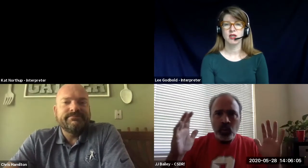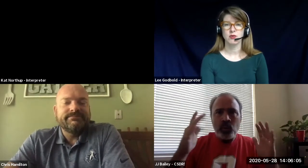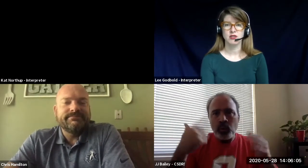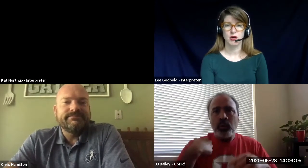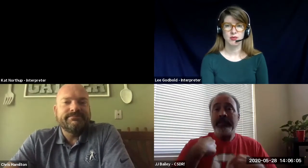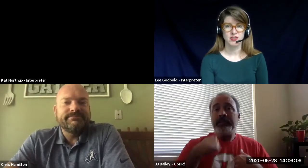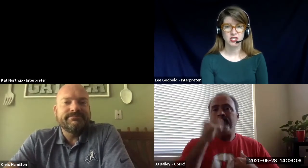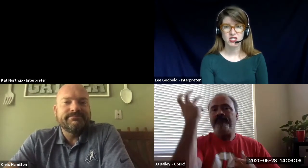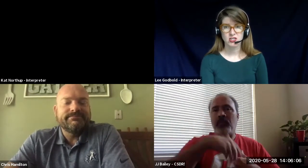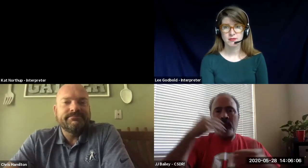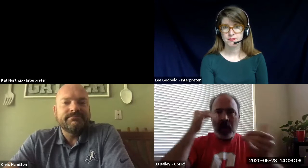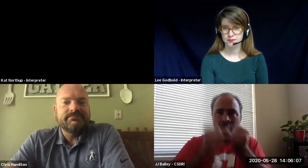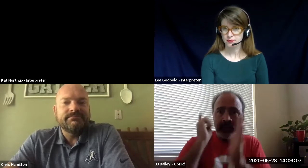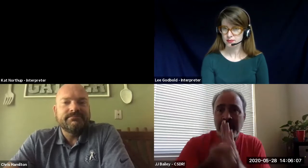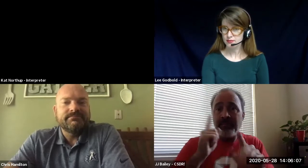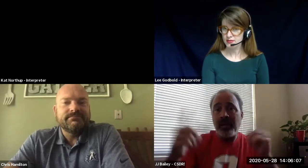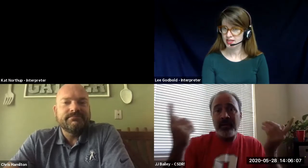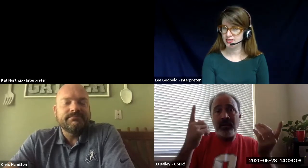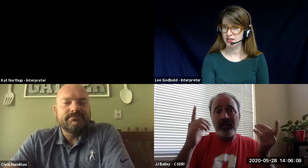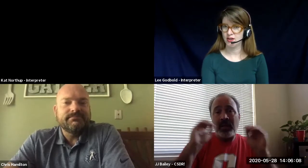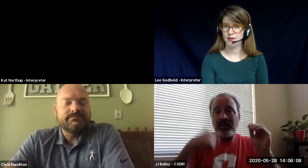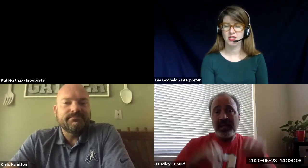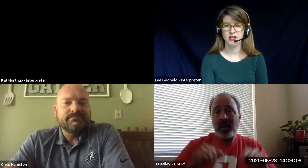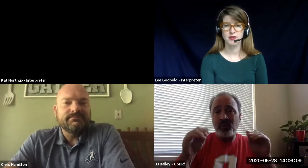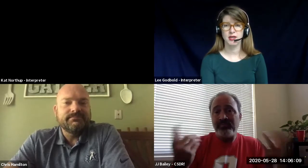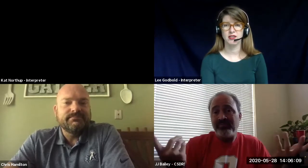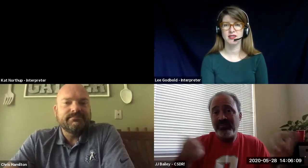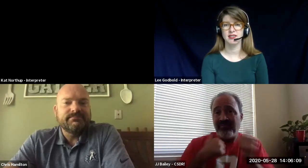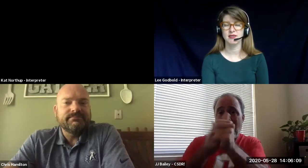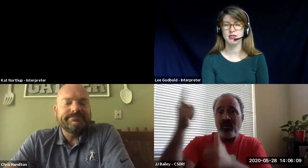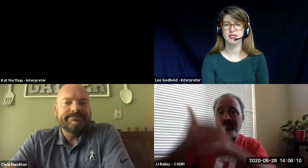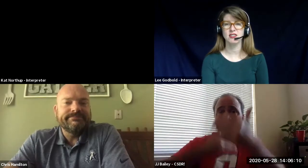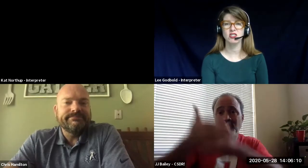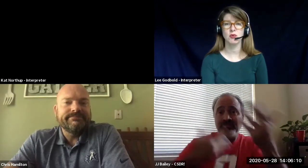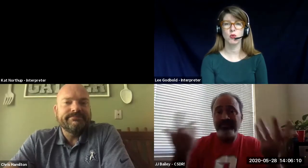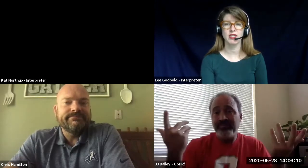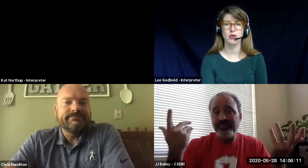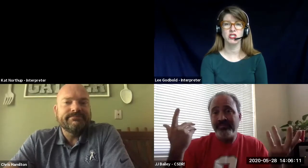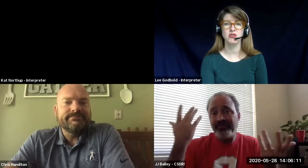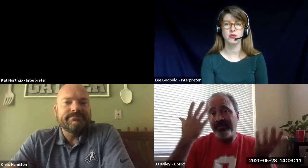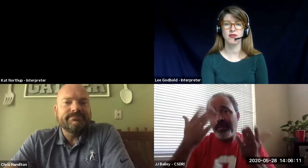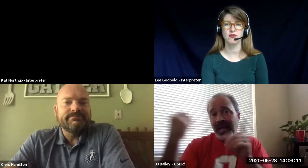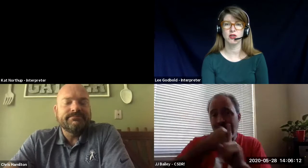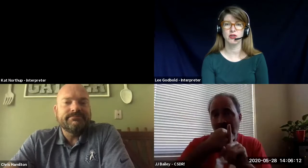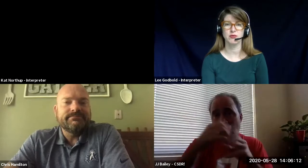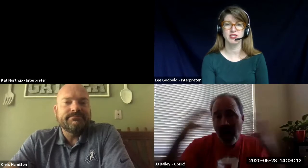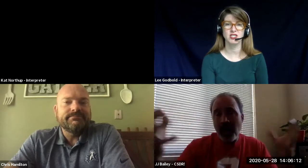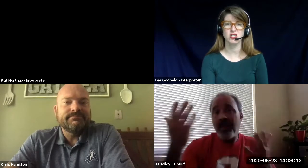with the Department of Education. And so I'm not crazy about a lot of these last minute decisions, but what can we do? We have to follow their procedures,